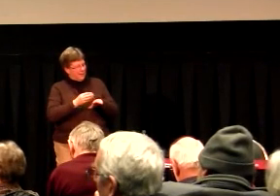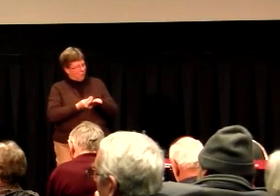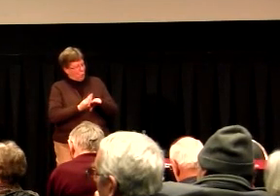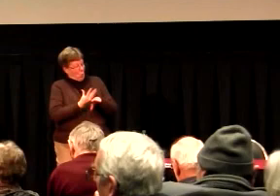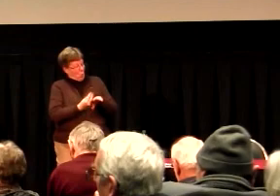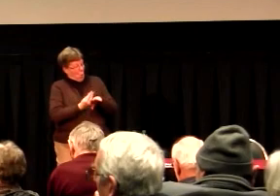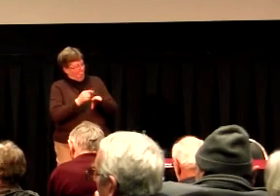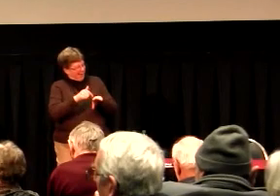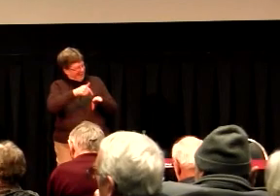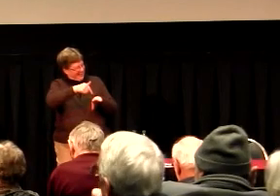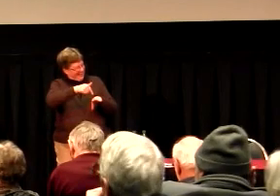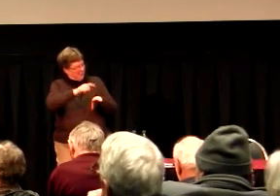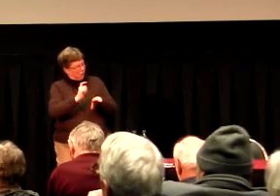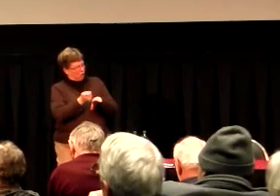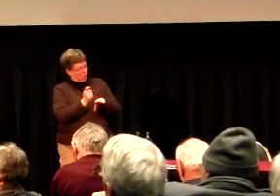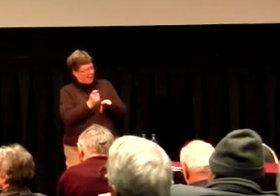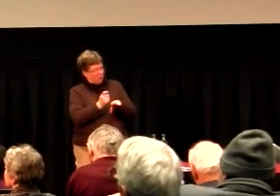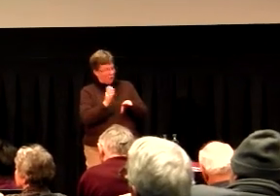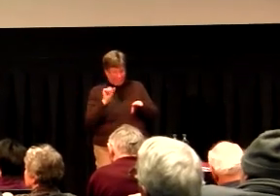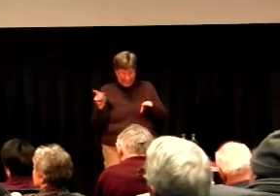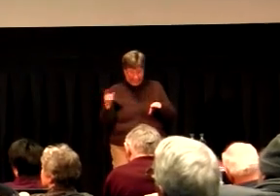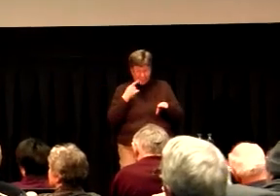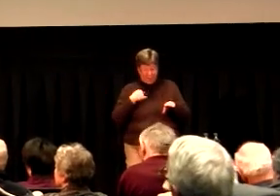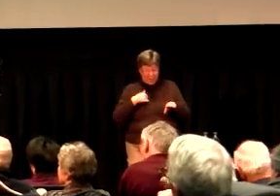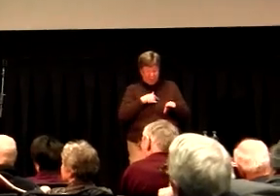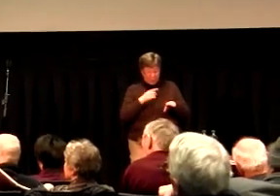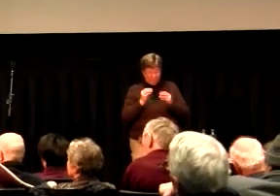you elaborate on that a little bit?